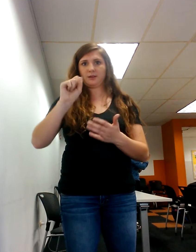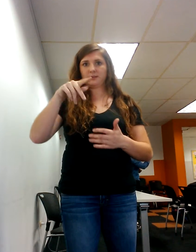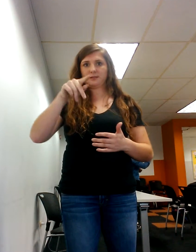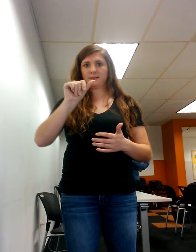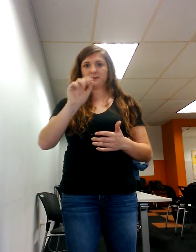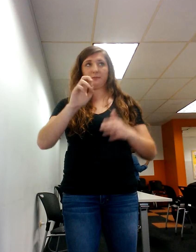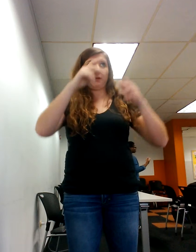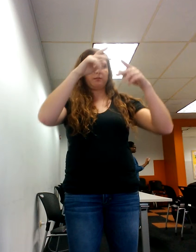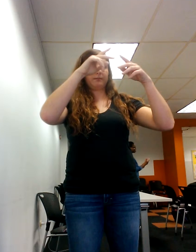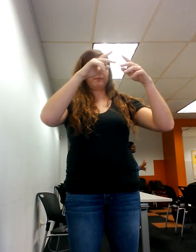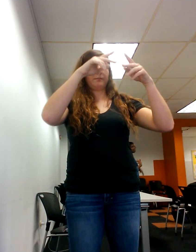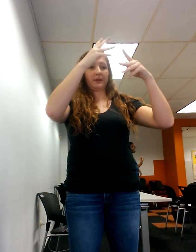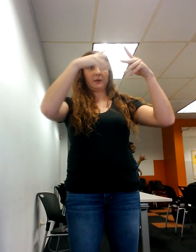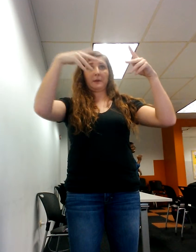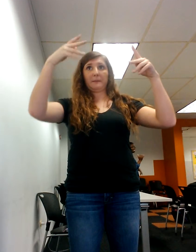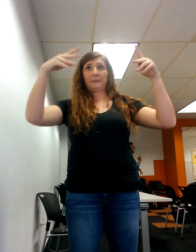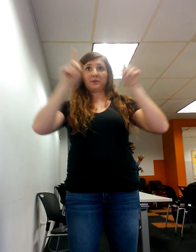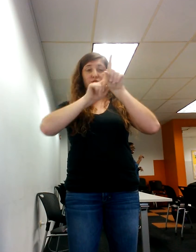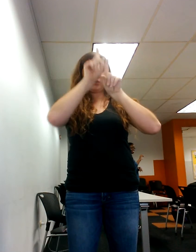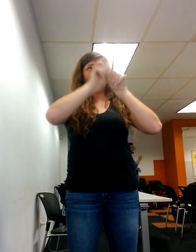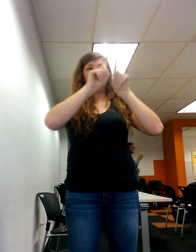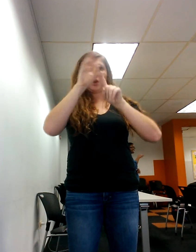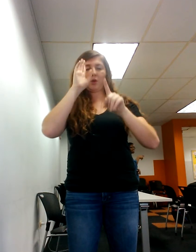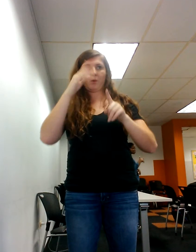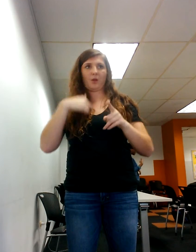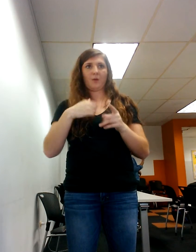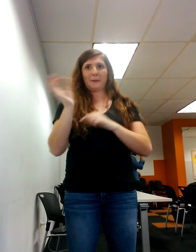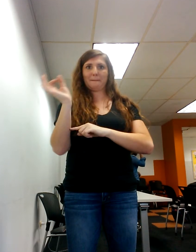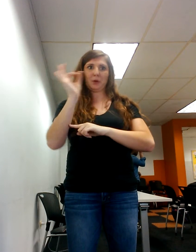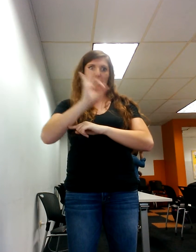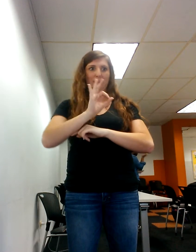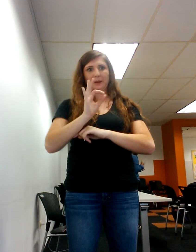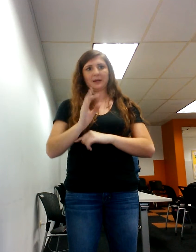It does. Yes. I know. Okay, anyway, and then it breaks apart.